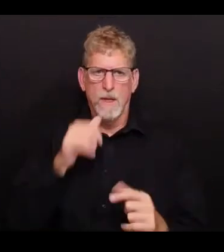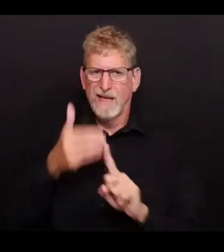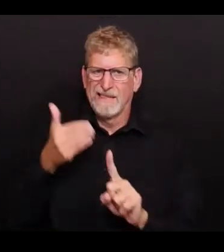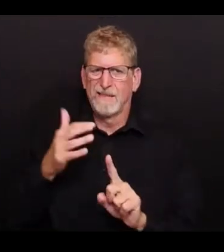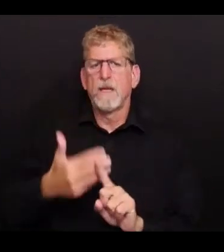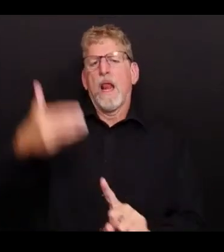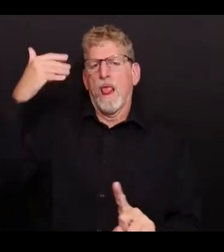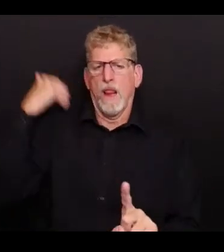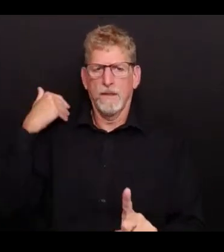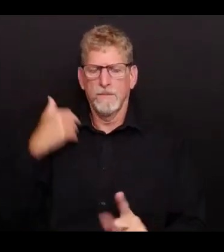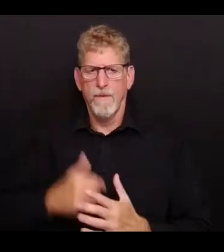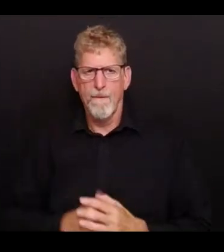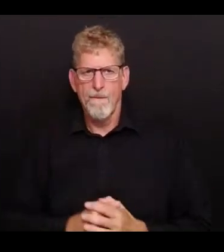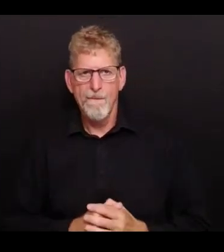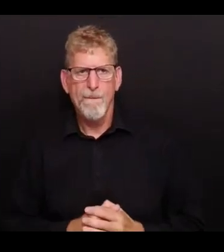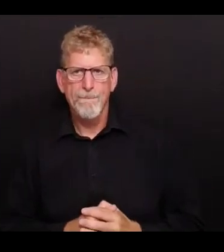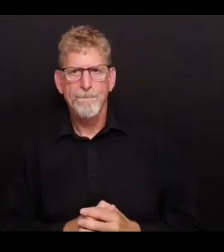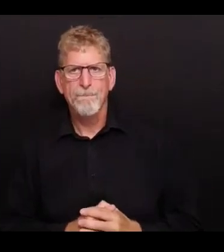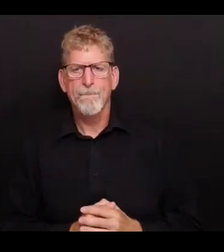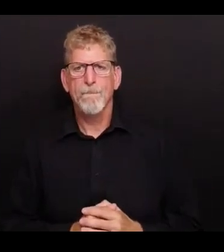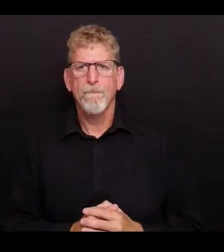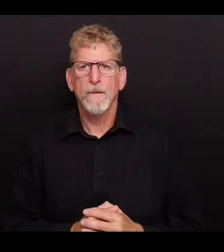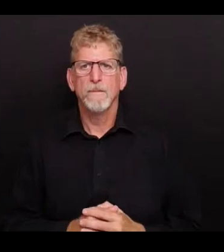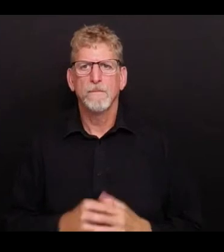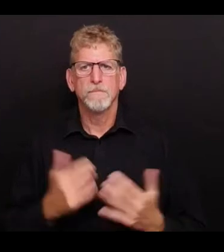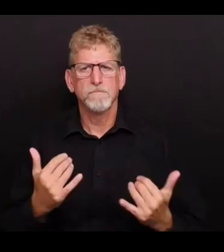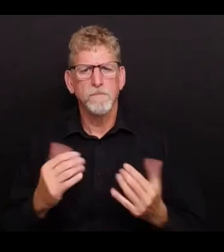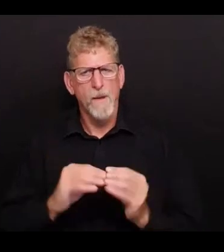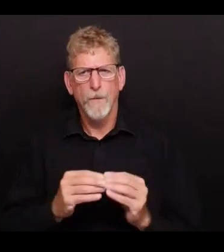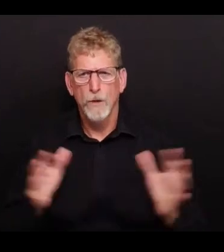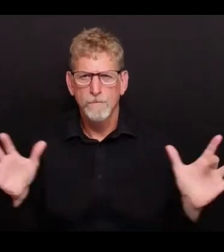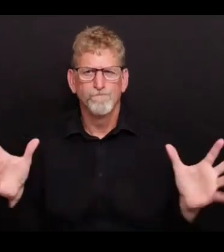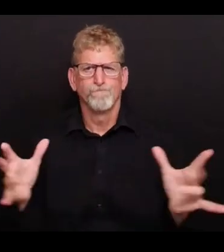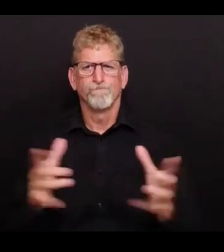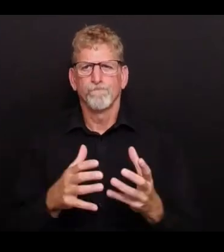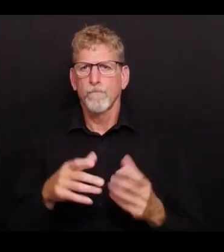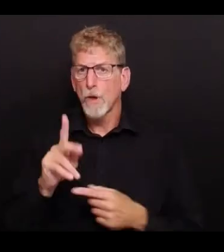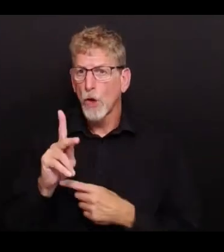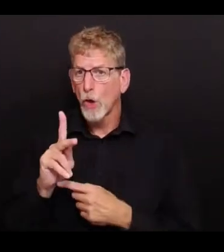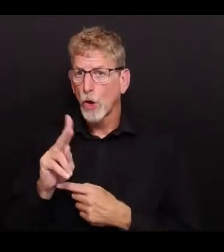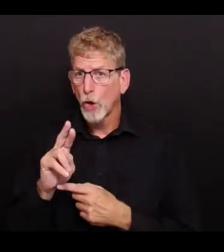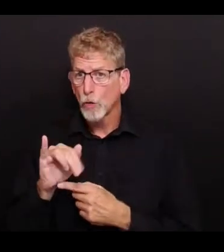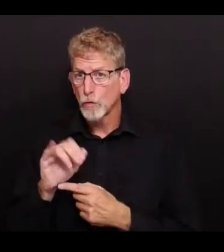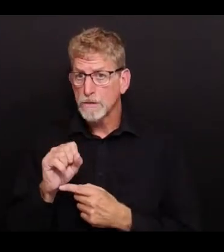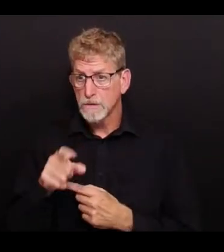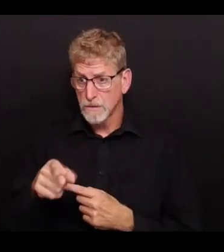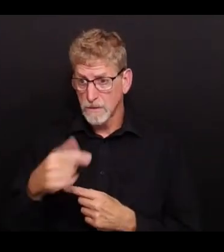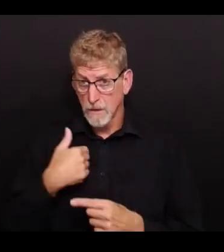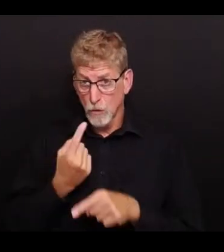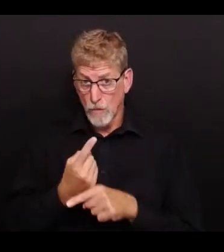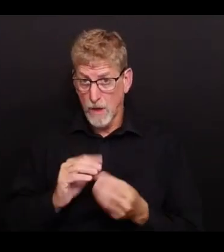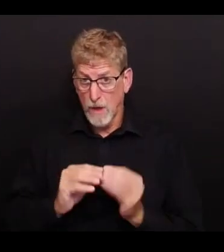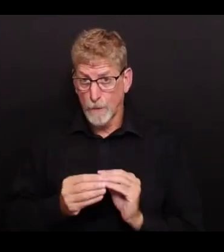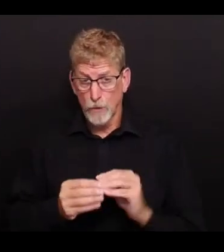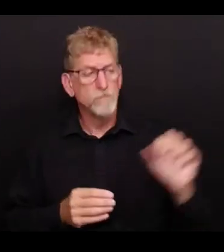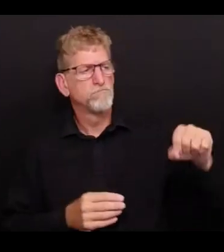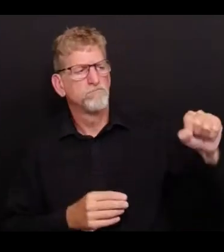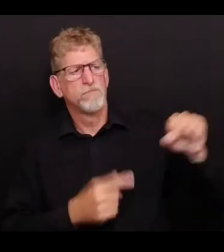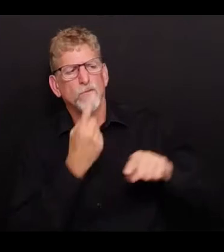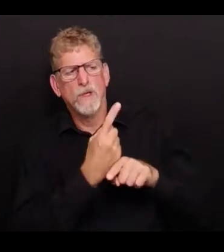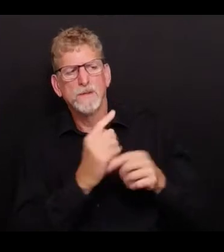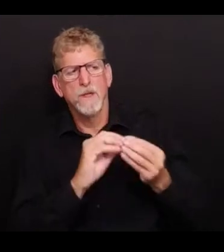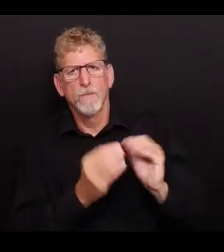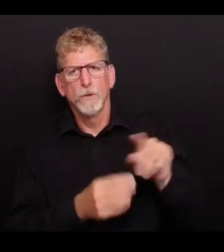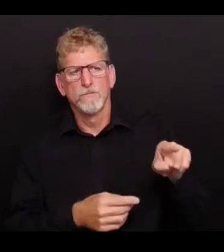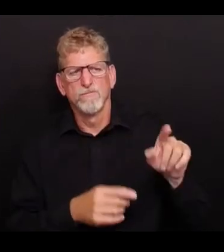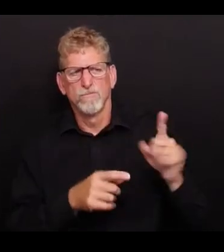for collecting those pediatric cases. Chris, can you clarify? Yeah, no, you're correct. Back to the beginning. Yeah, and then